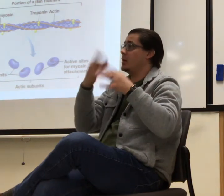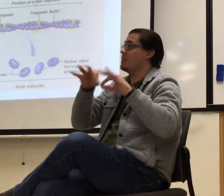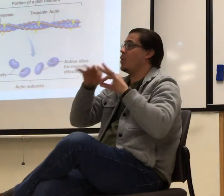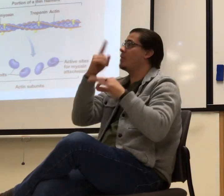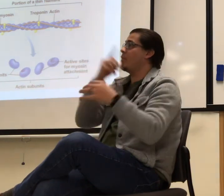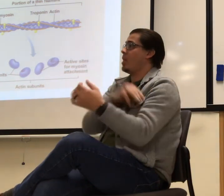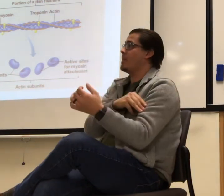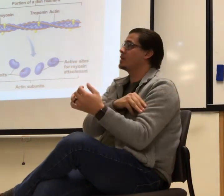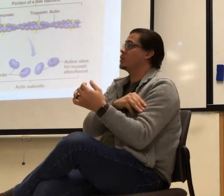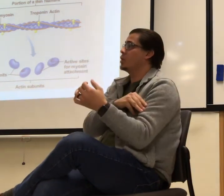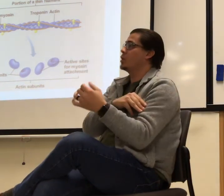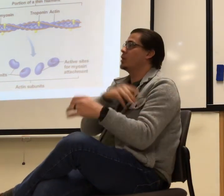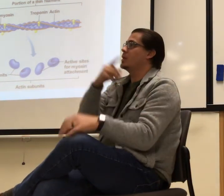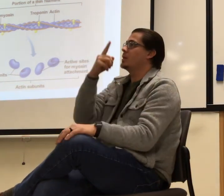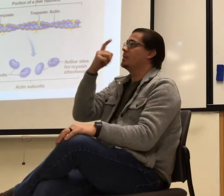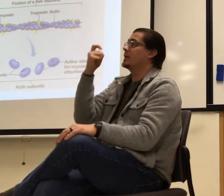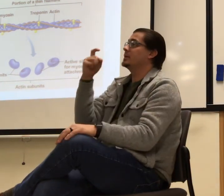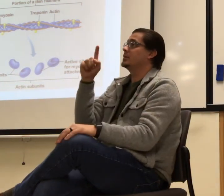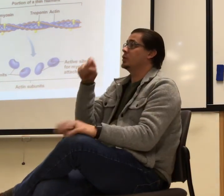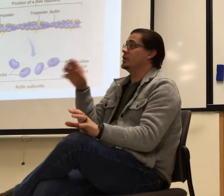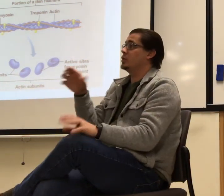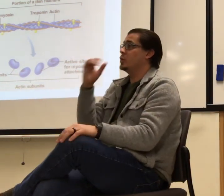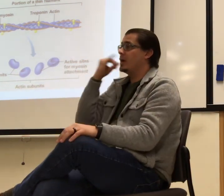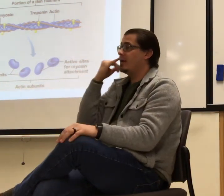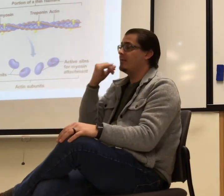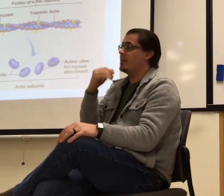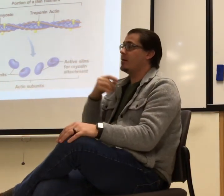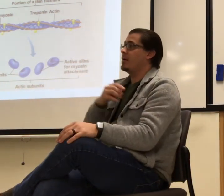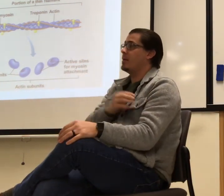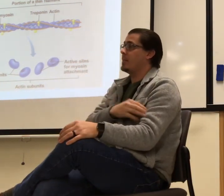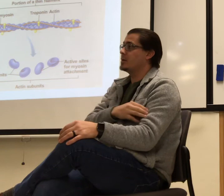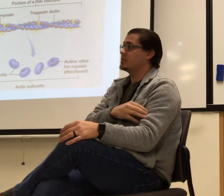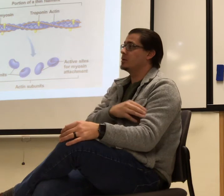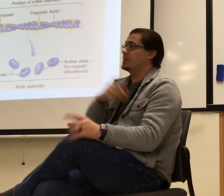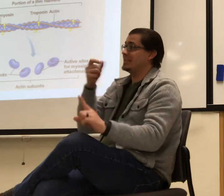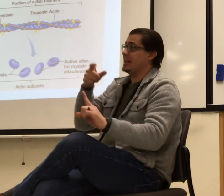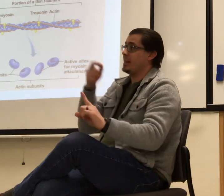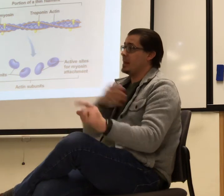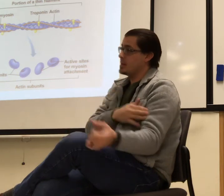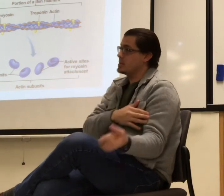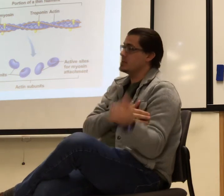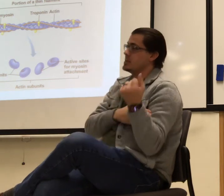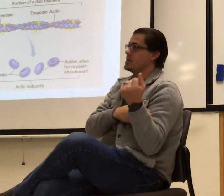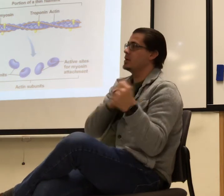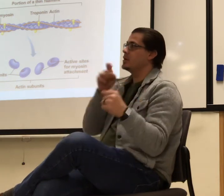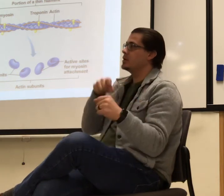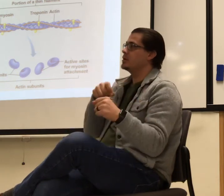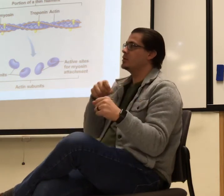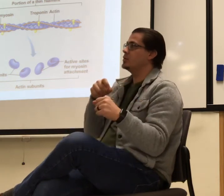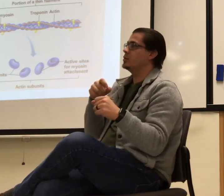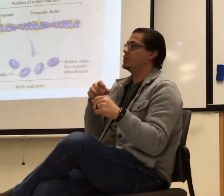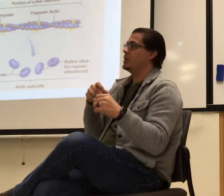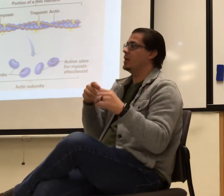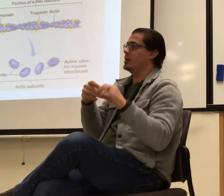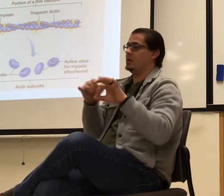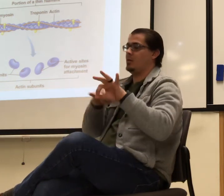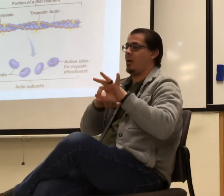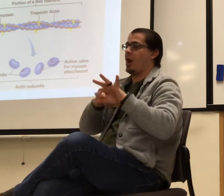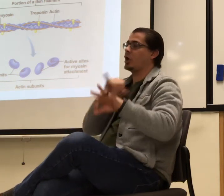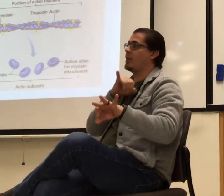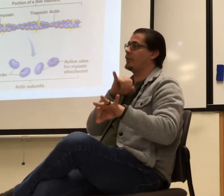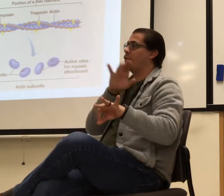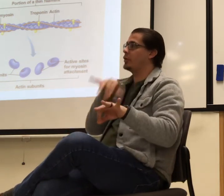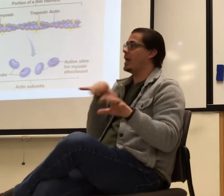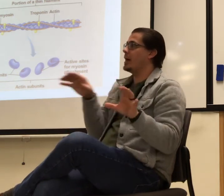physiology, because what you got to do is, if muscle's going to become stimulated, you have to uncover the active